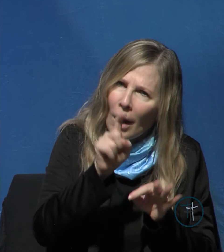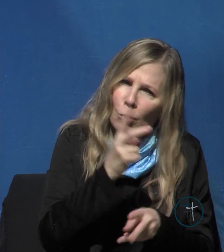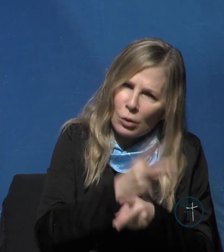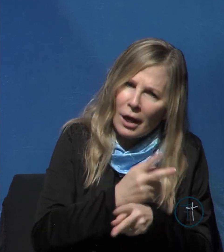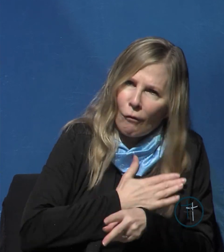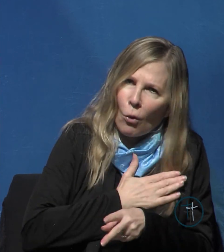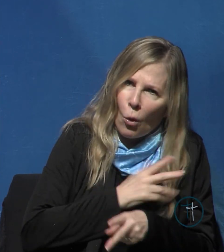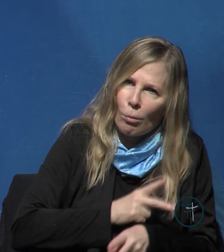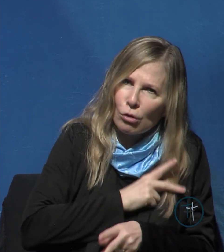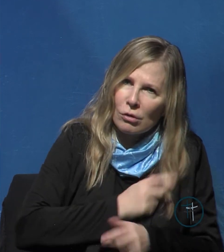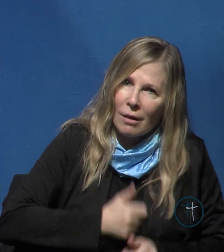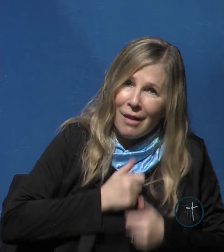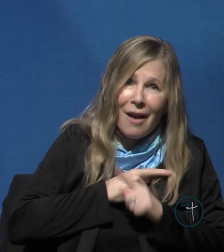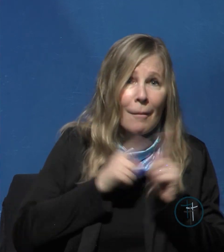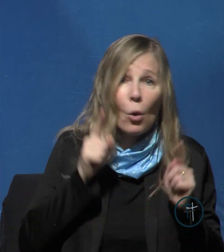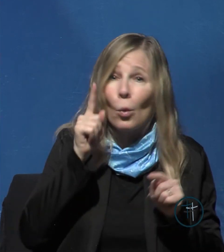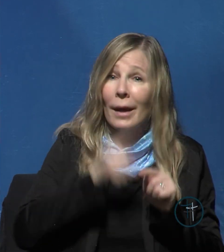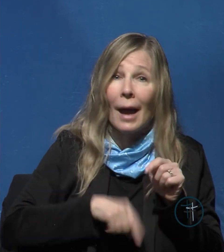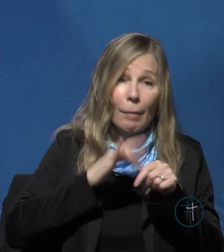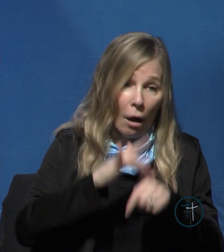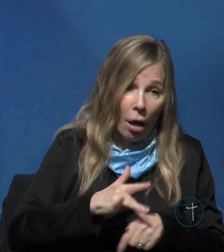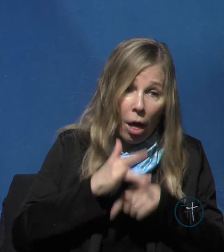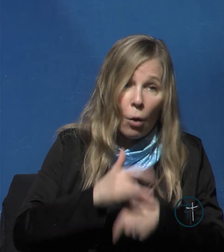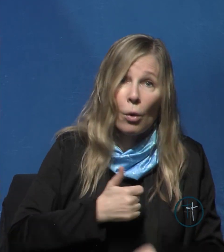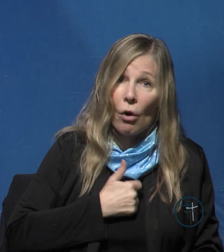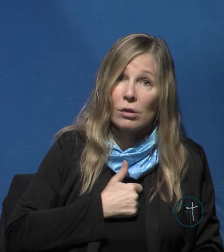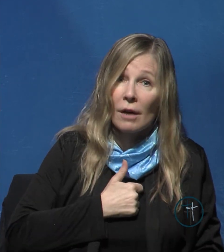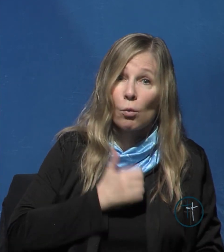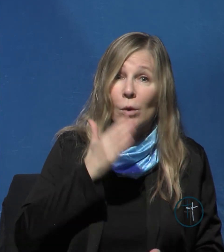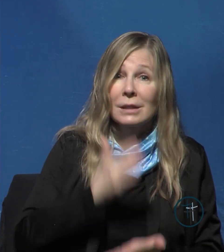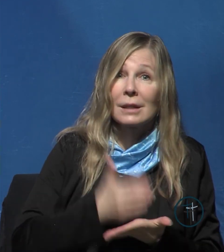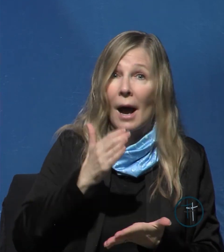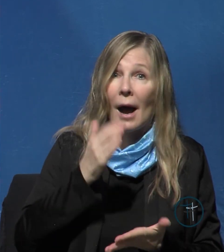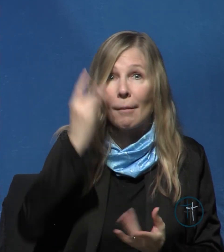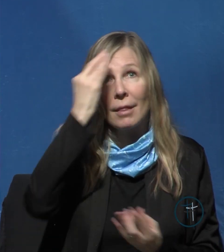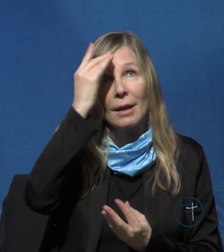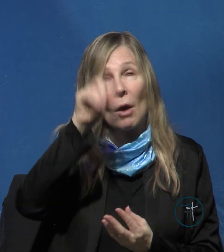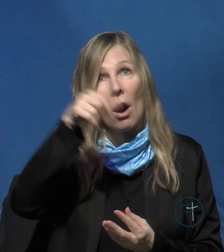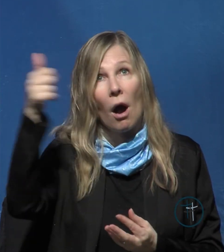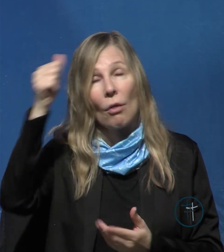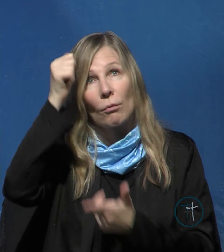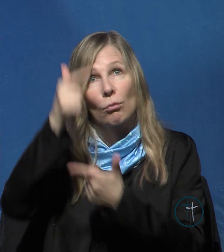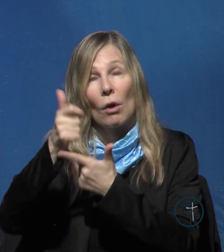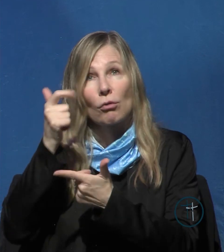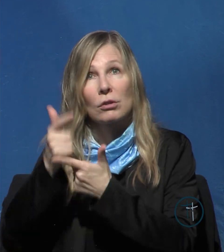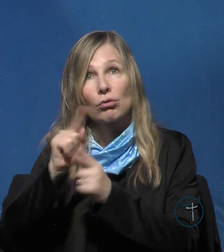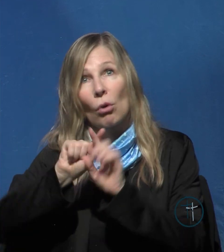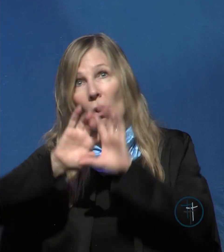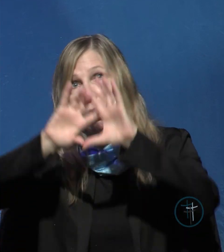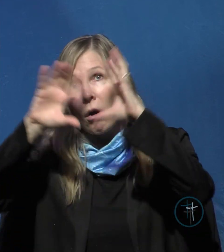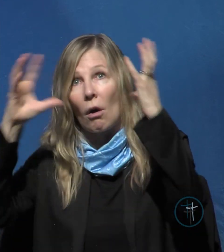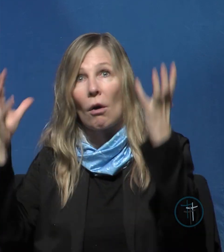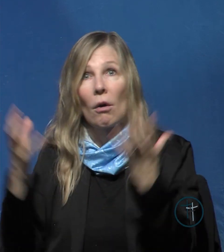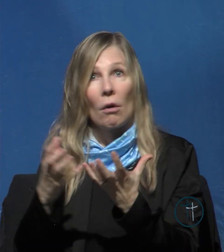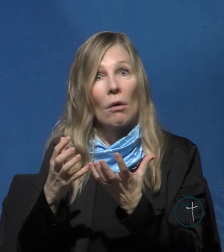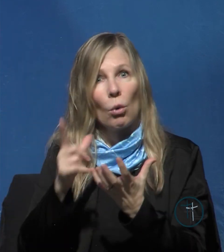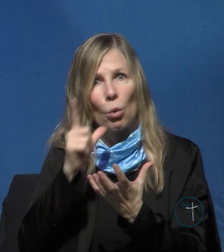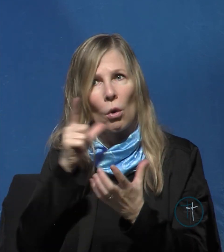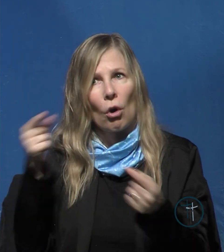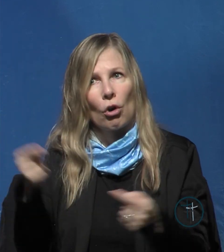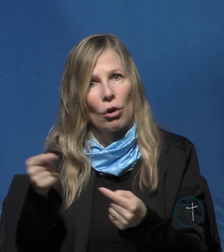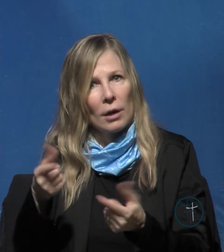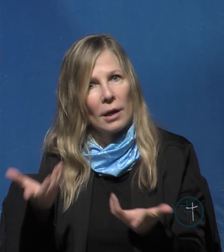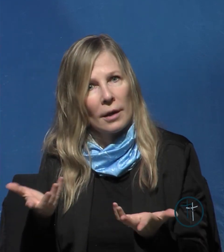own personal lives, but we can't be so consumed with ourselves that we stop thinking about brothers and sisters elsewhere who are hurting.